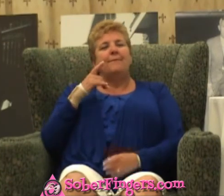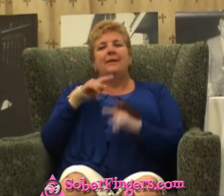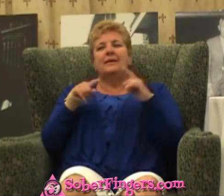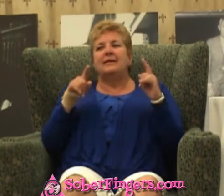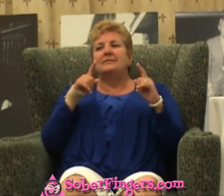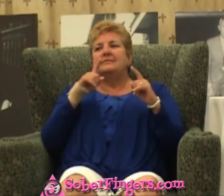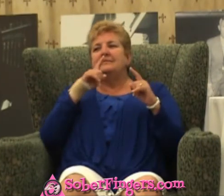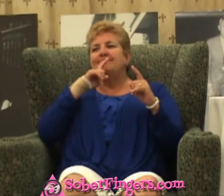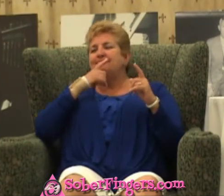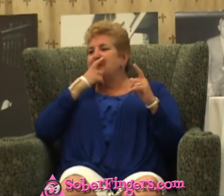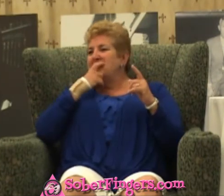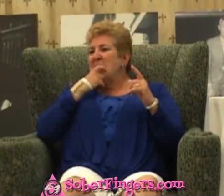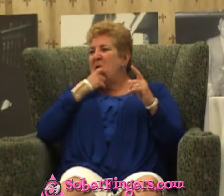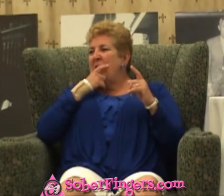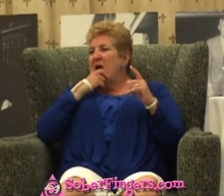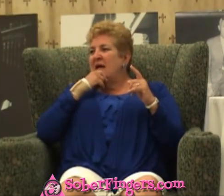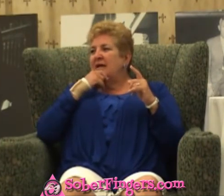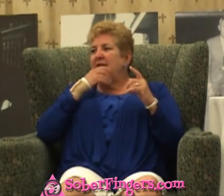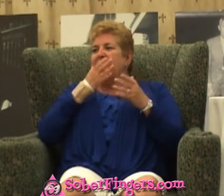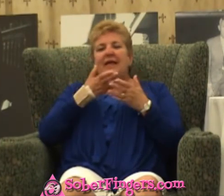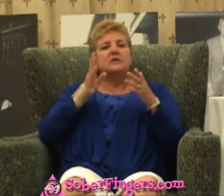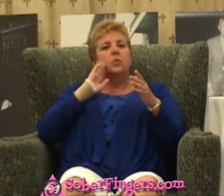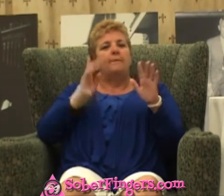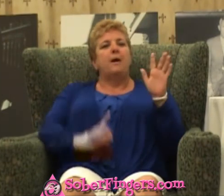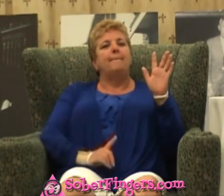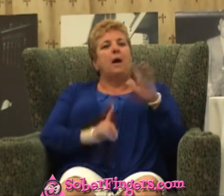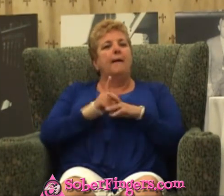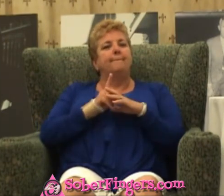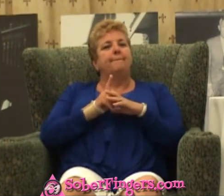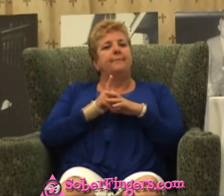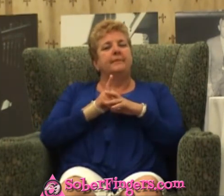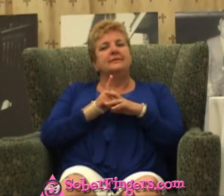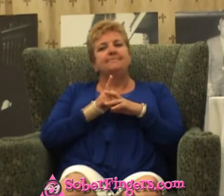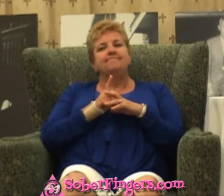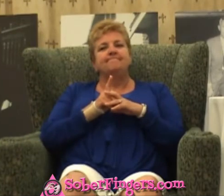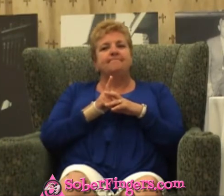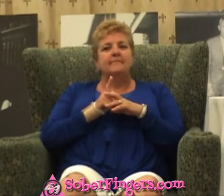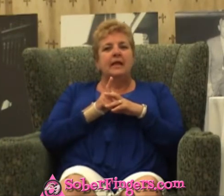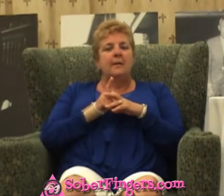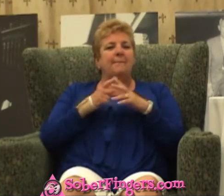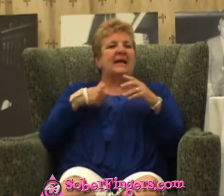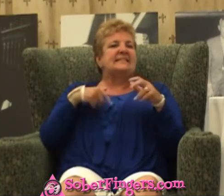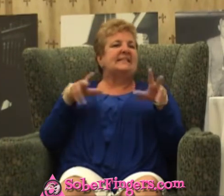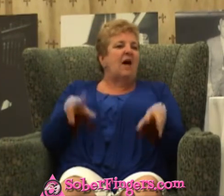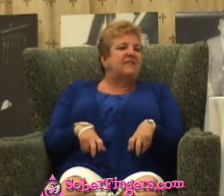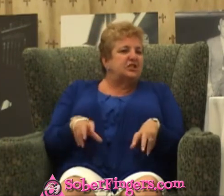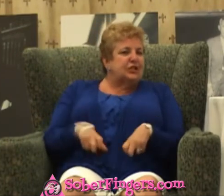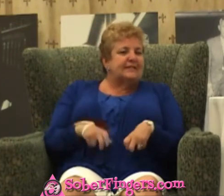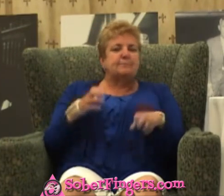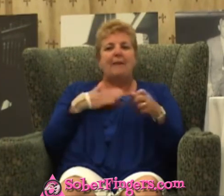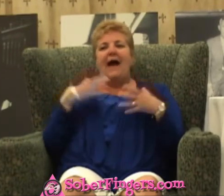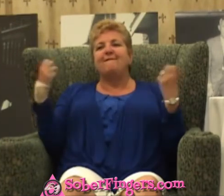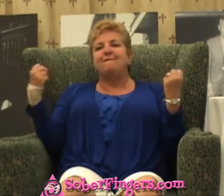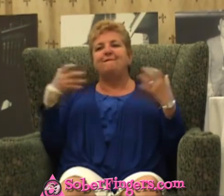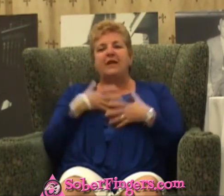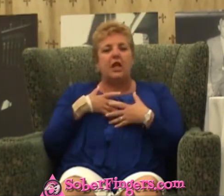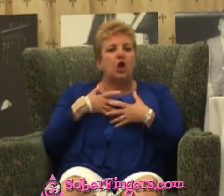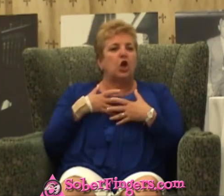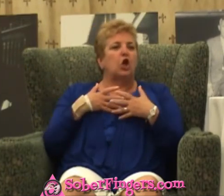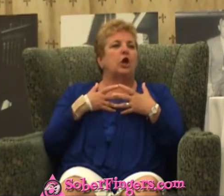just, you know, it would crop back up, and things would crop back up, and my selfishness and my fear of who I thought she was going to be, and all of those